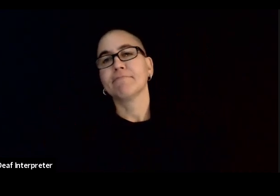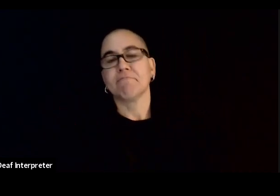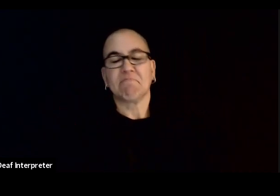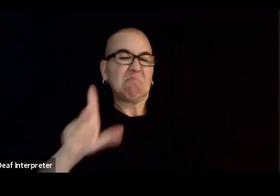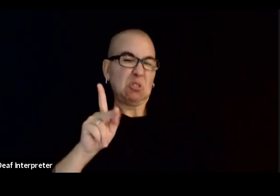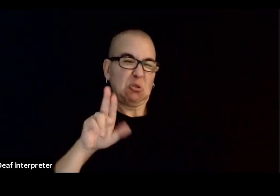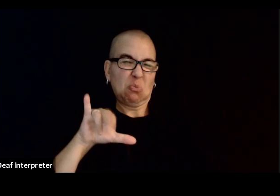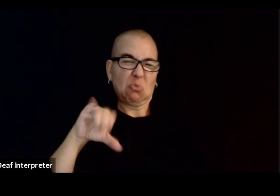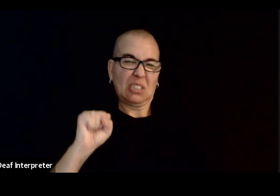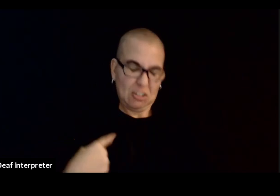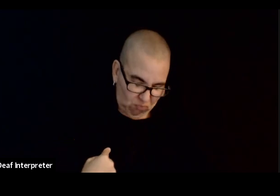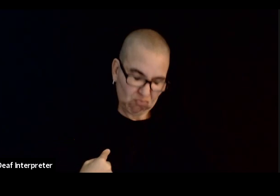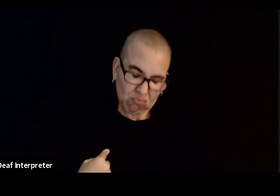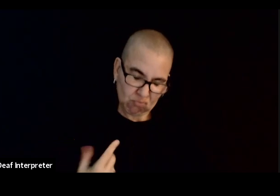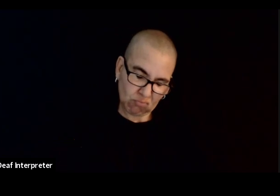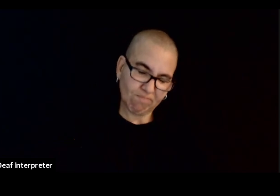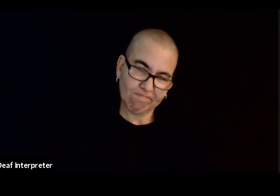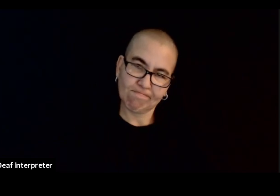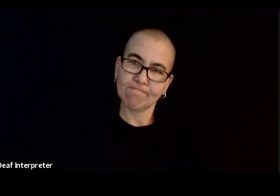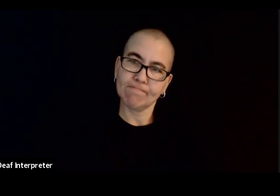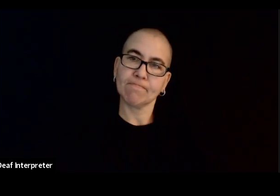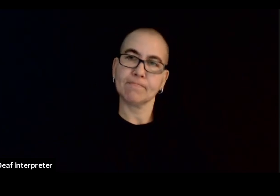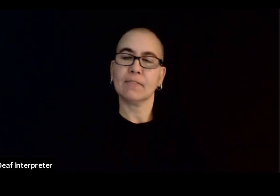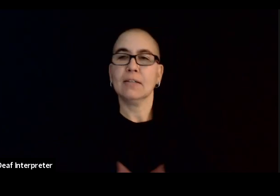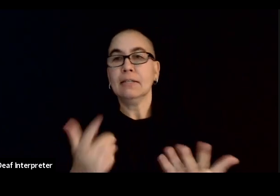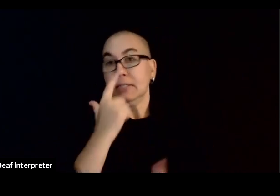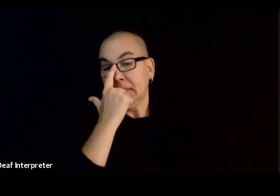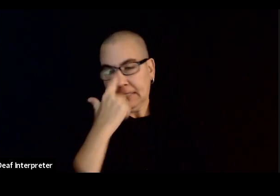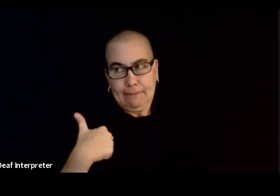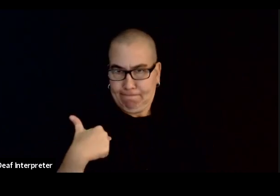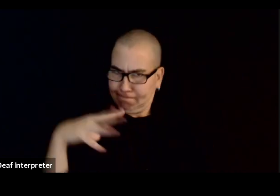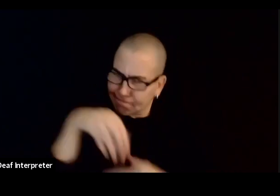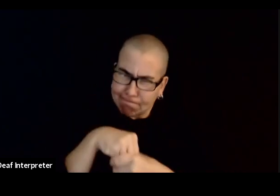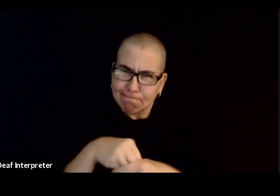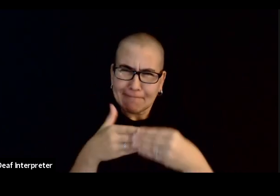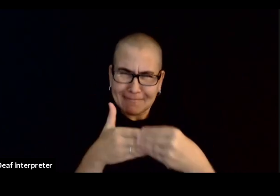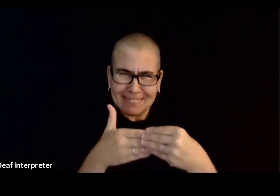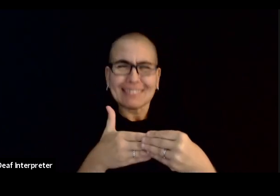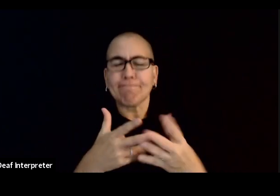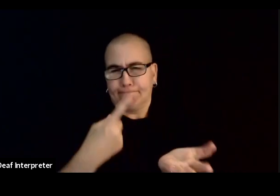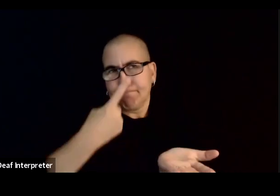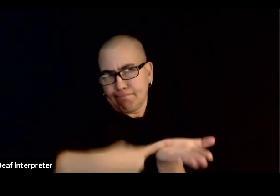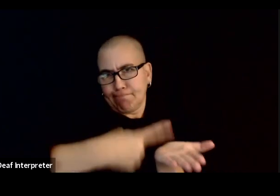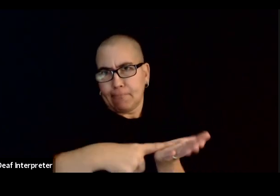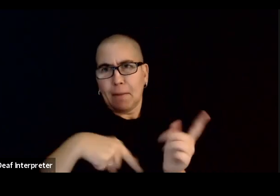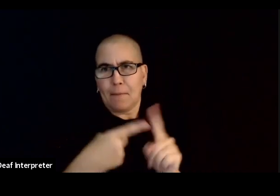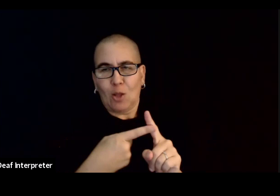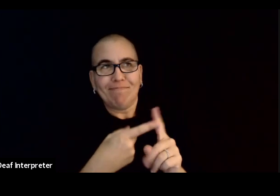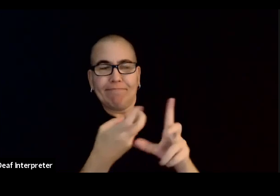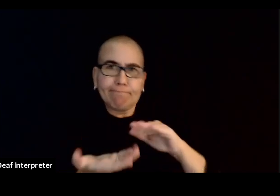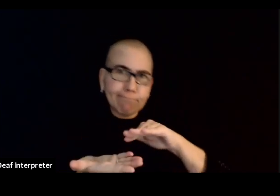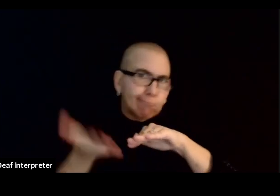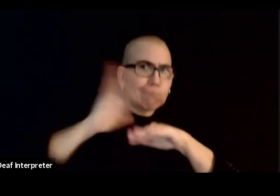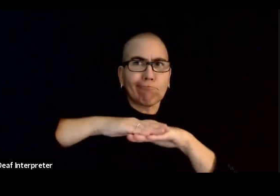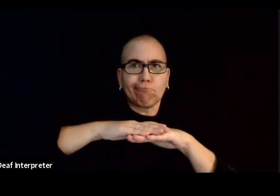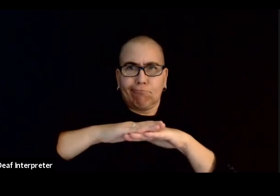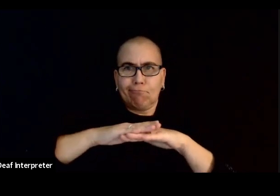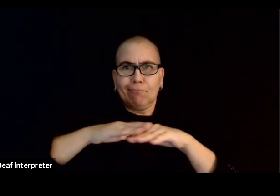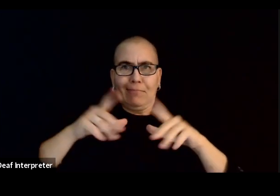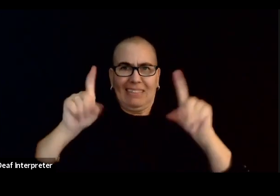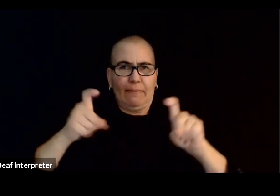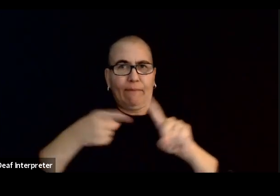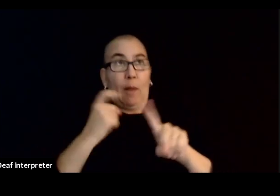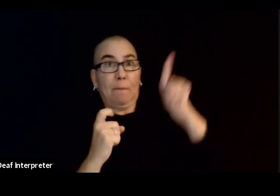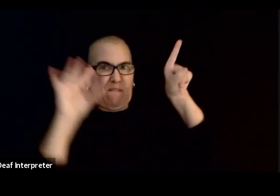with leadership about additional testing becoming available and coming from the federal government. So we have heard